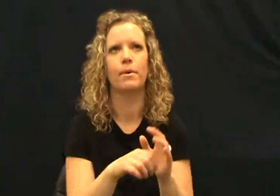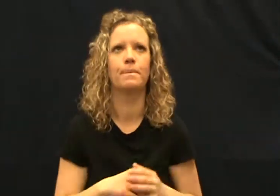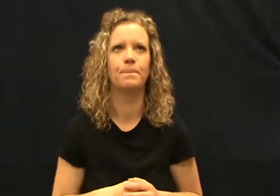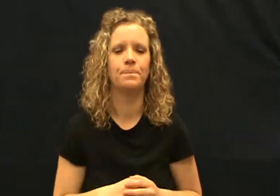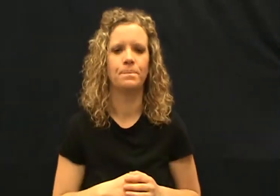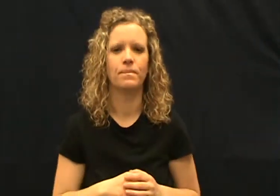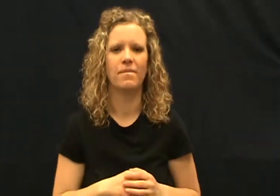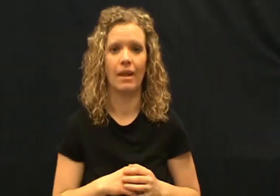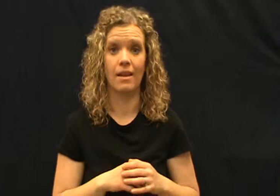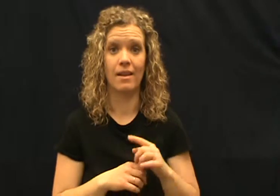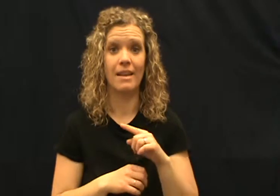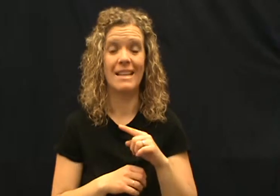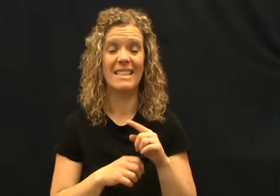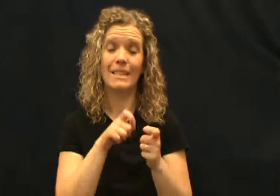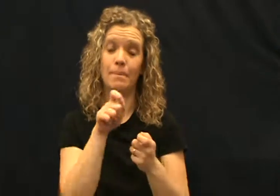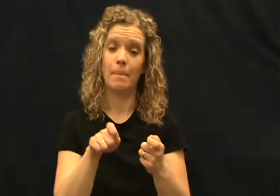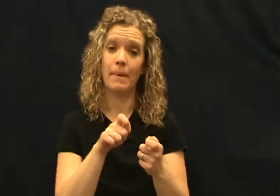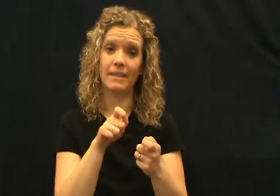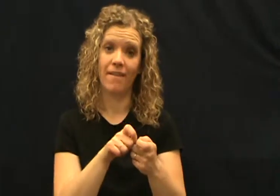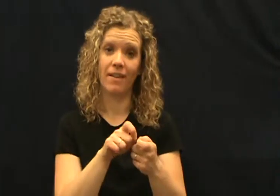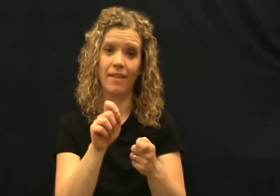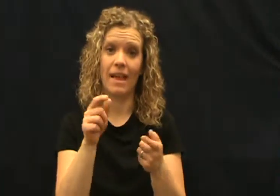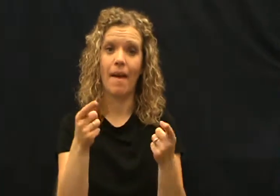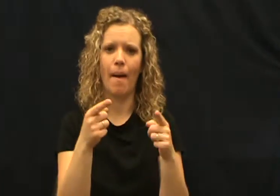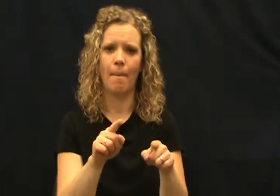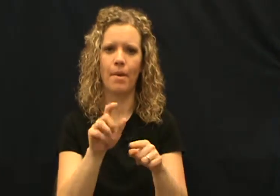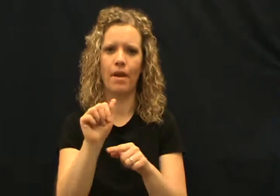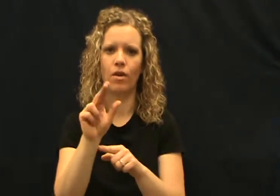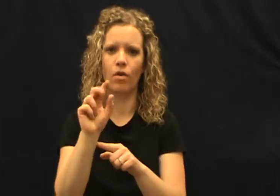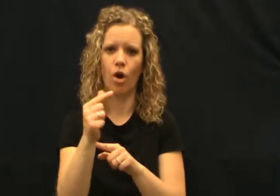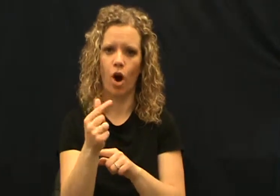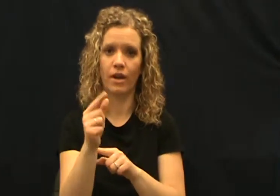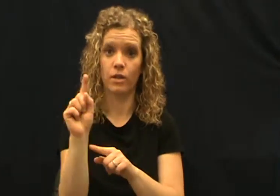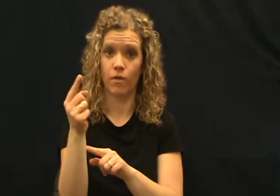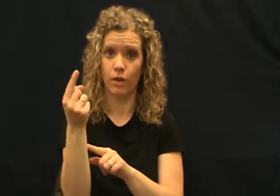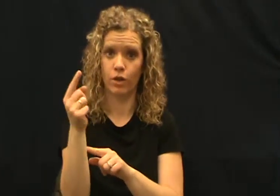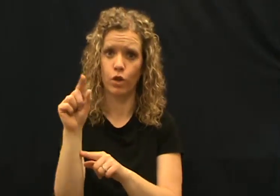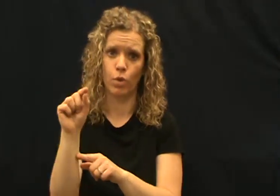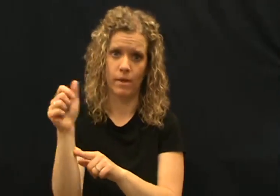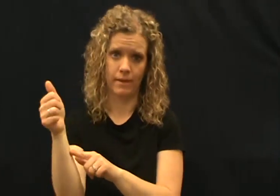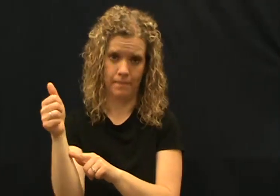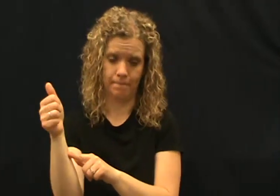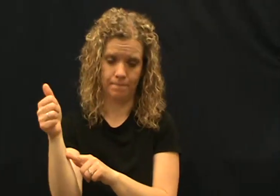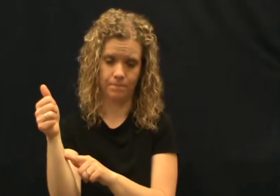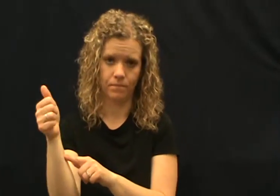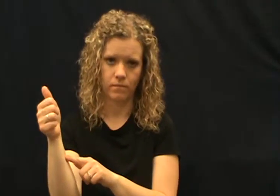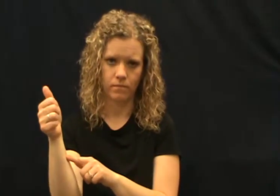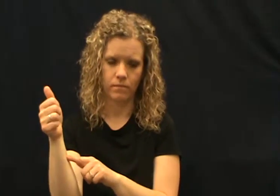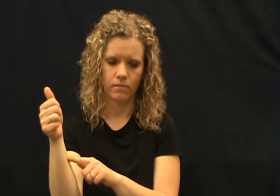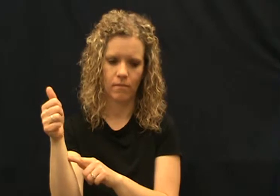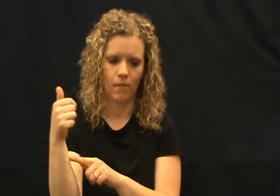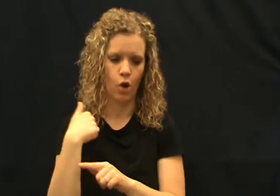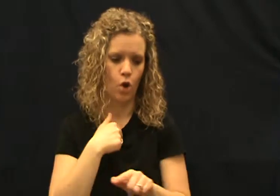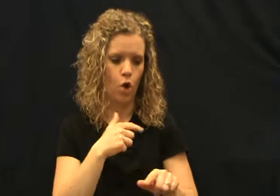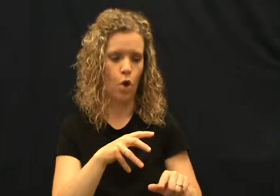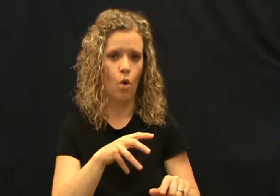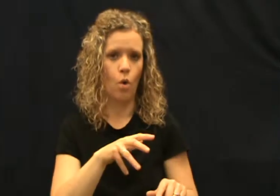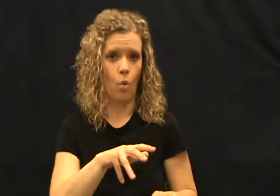entry on August 1st, 2010, we accepted cash in the form